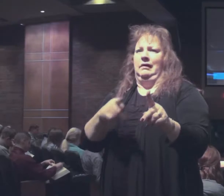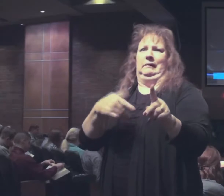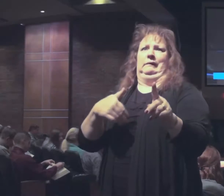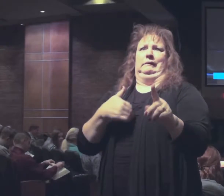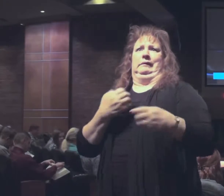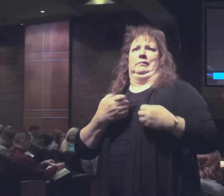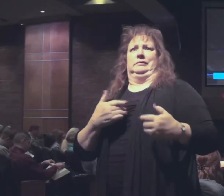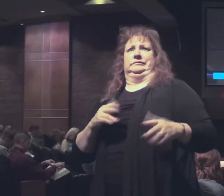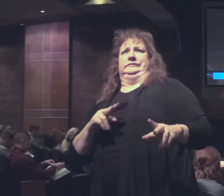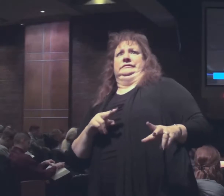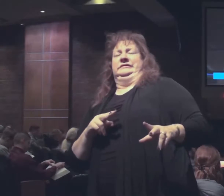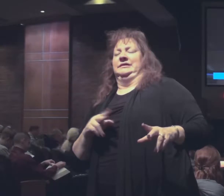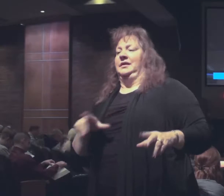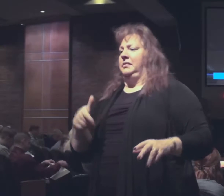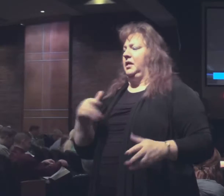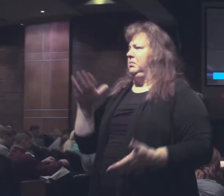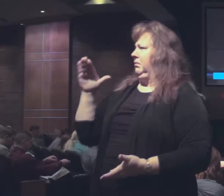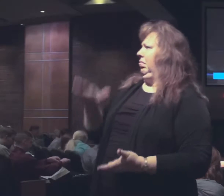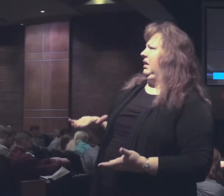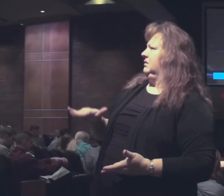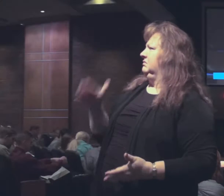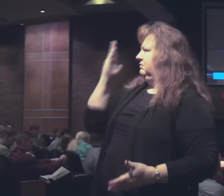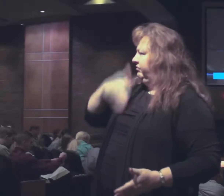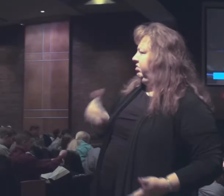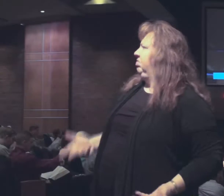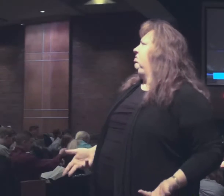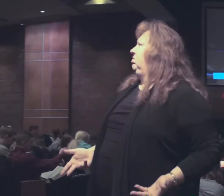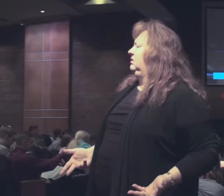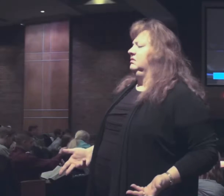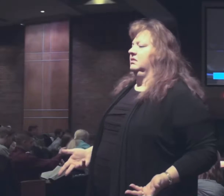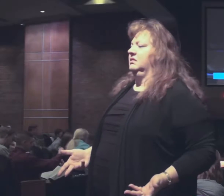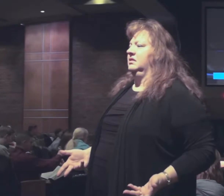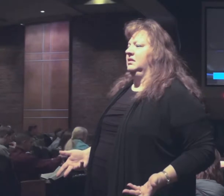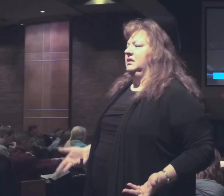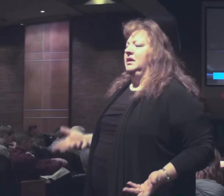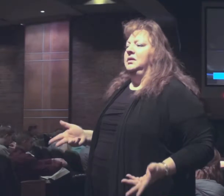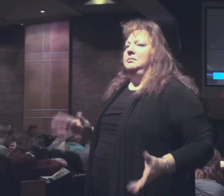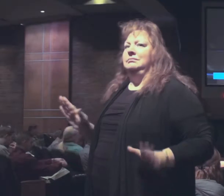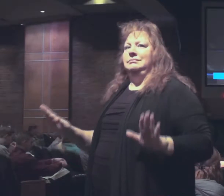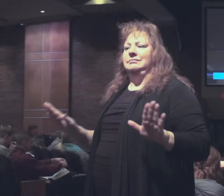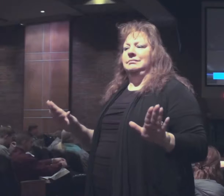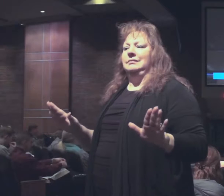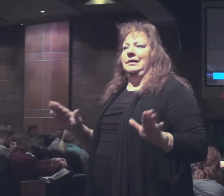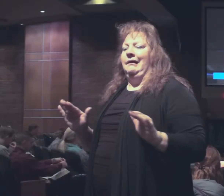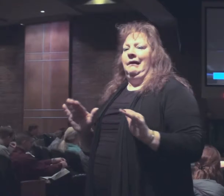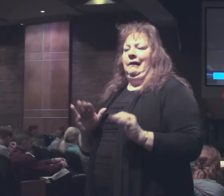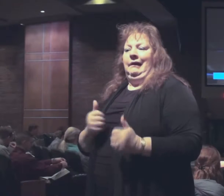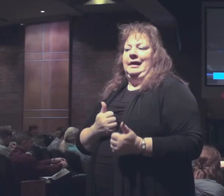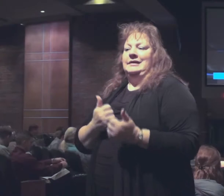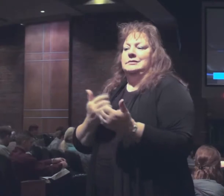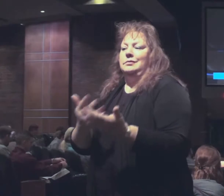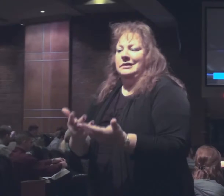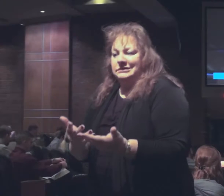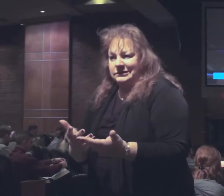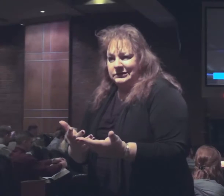emotional, sometimes somebody less emotional. They may be expressing how